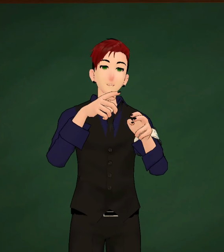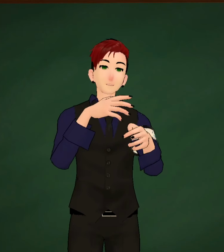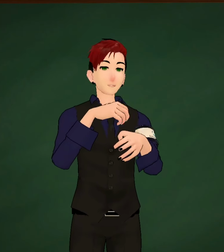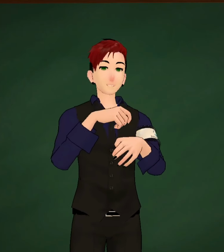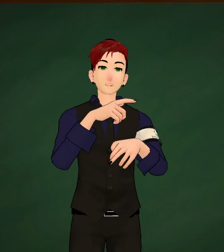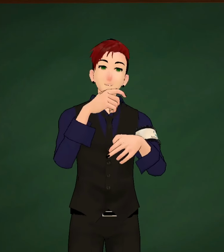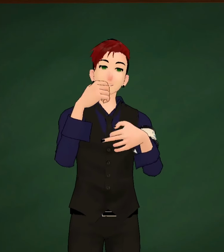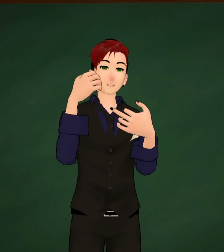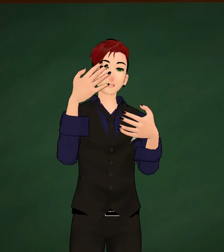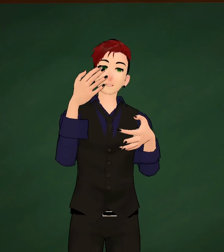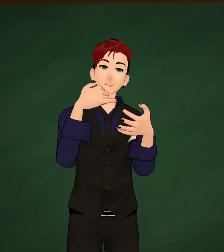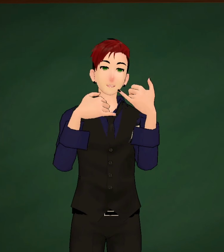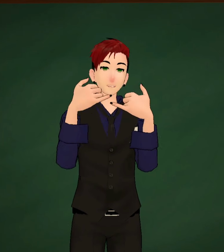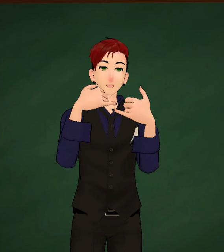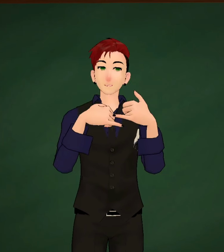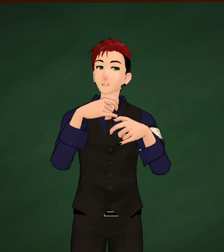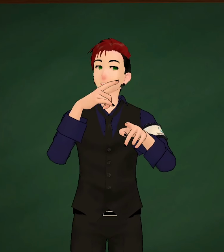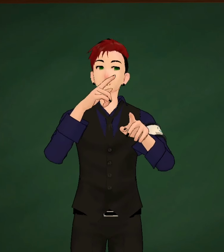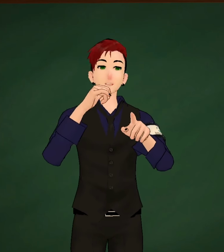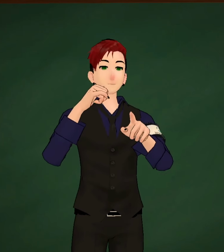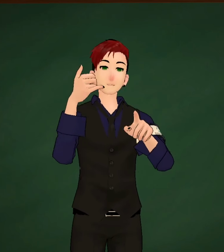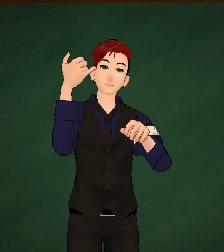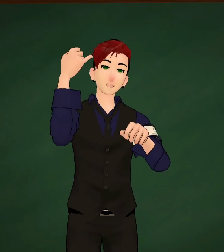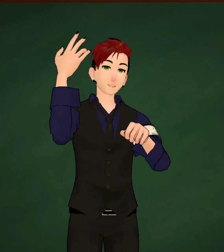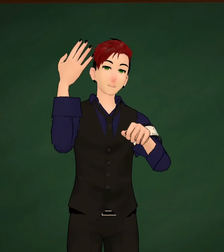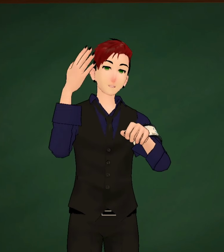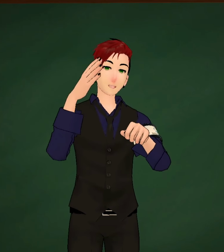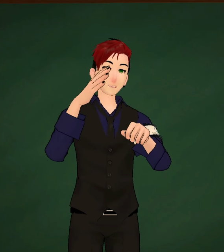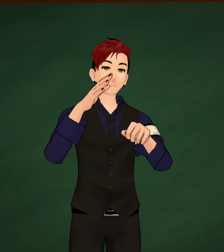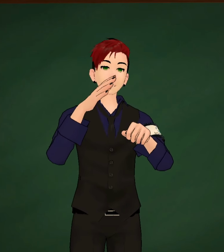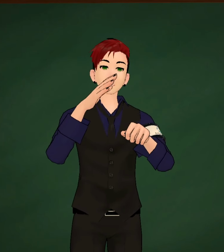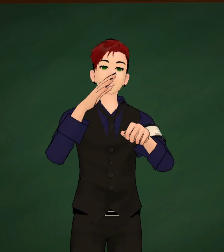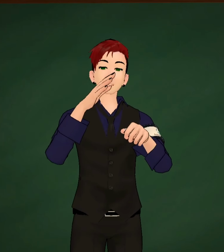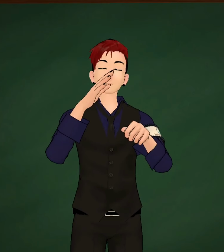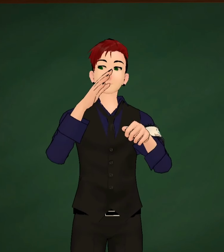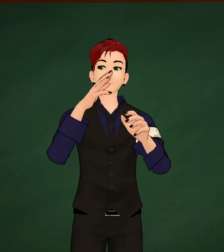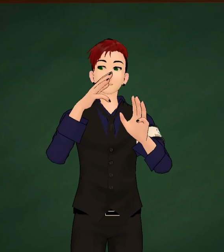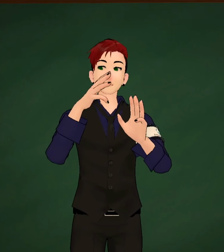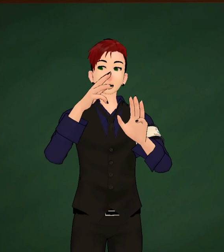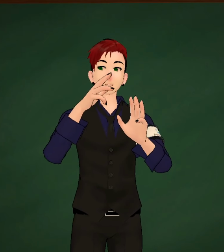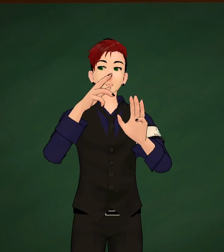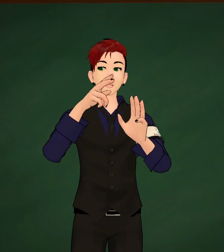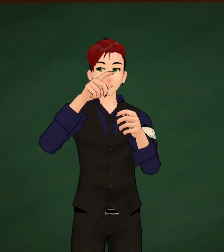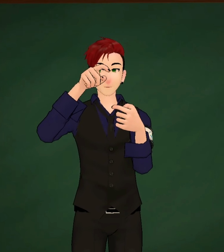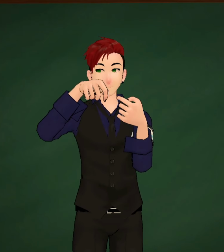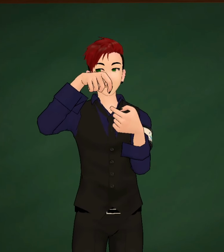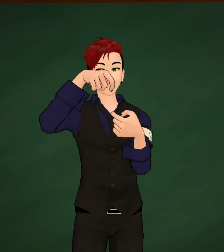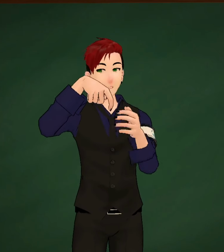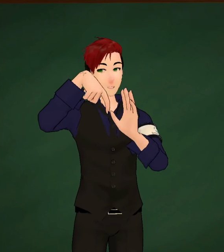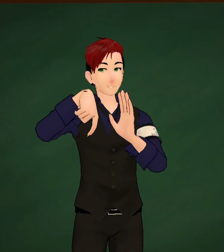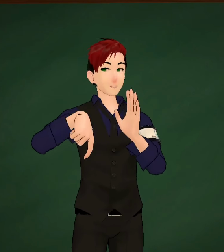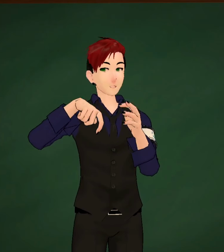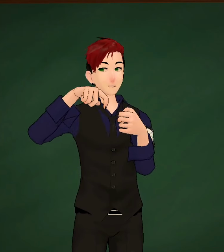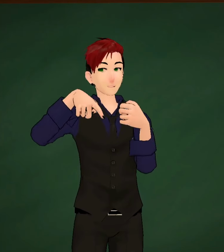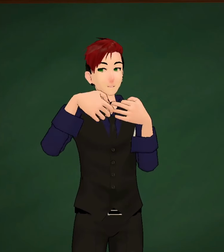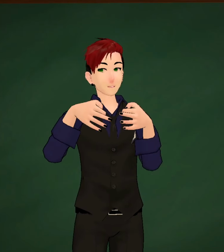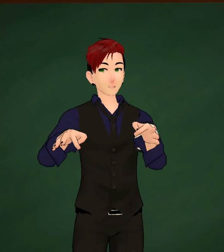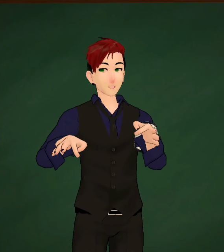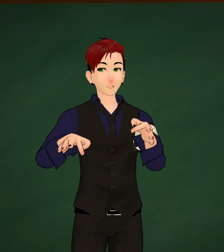legitimate, but chances are I'm going to get a lot of wrong things. They're not going to fully understand the like nuances about the